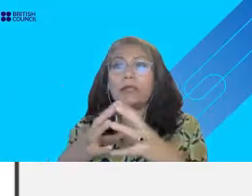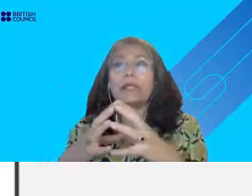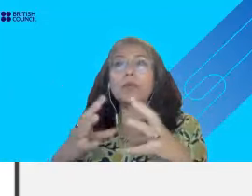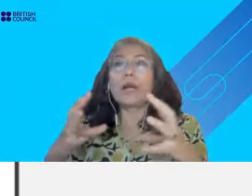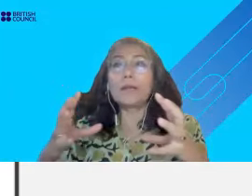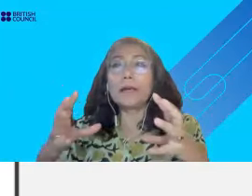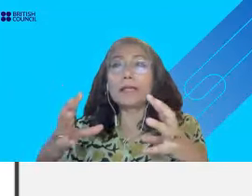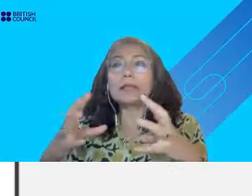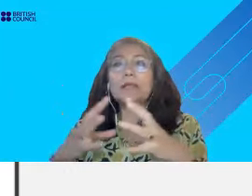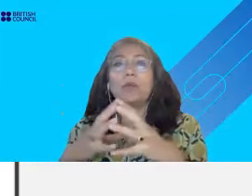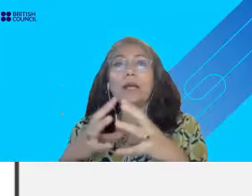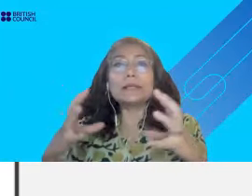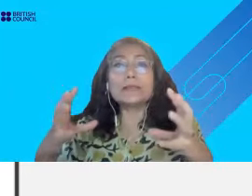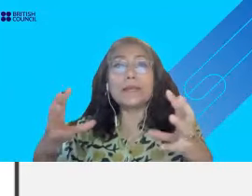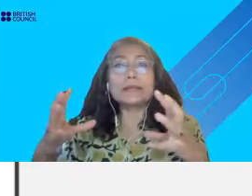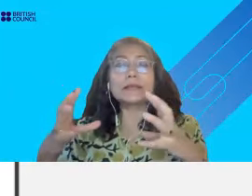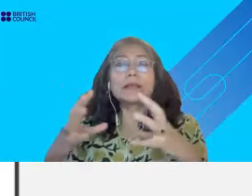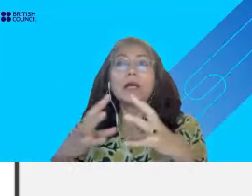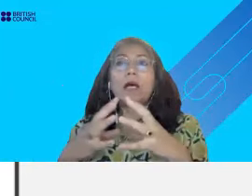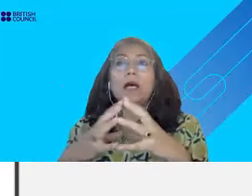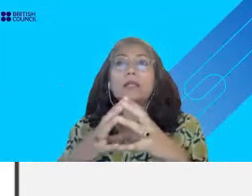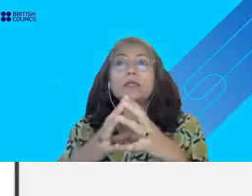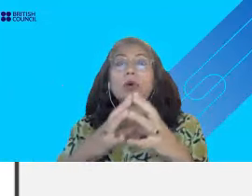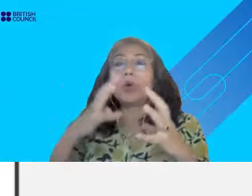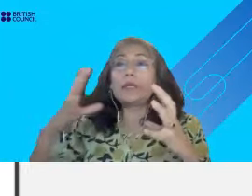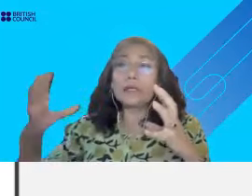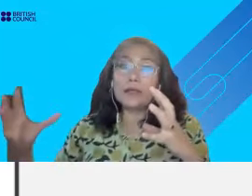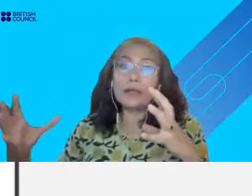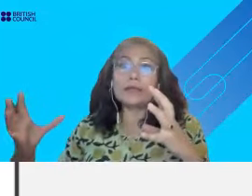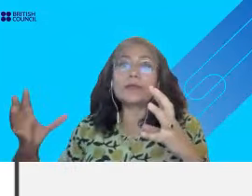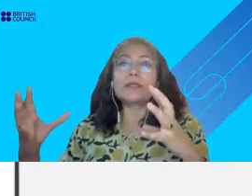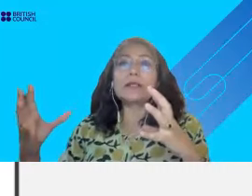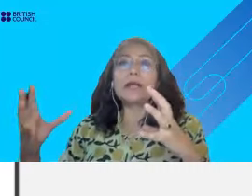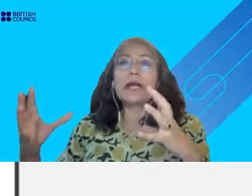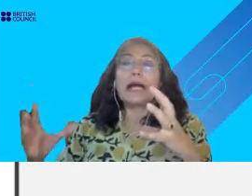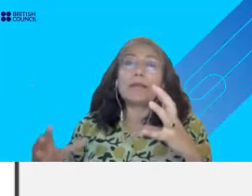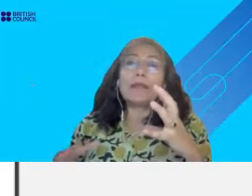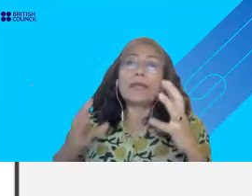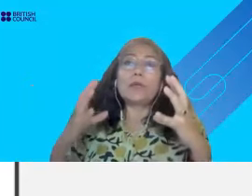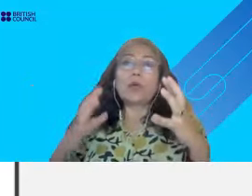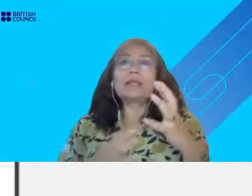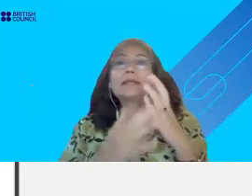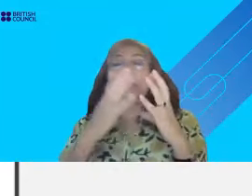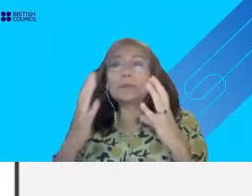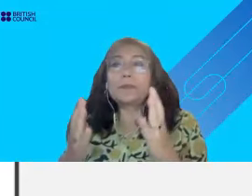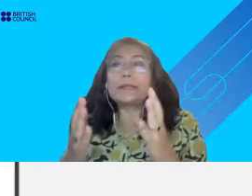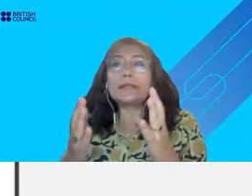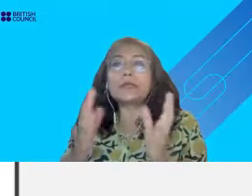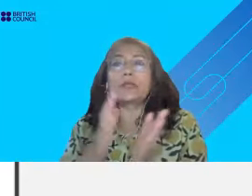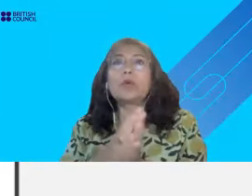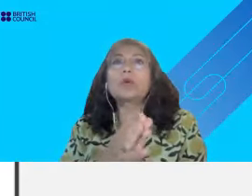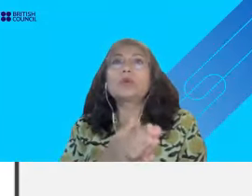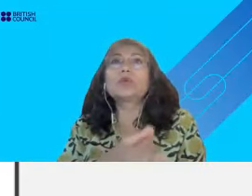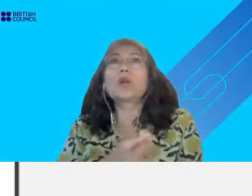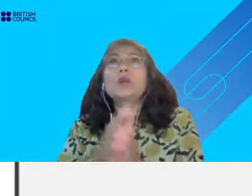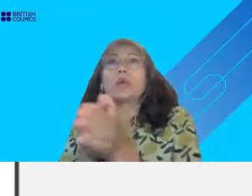1 week, in 1 month, in 1 semester? Is it a whole year activity? And then once they complete it,